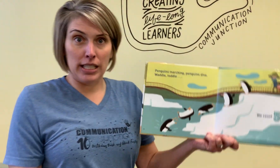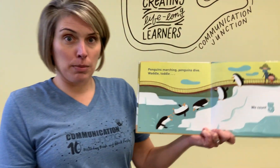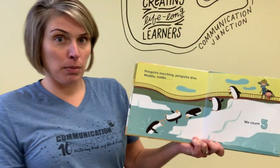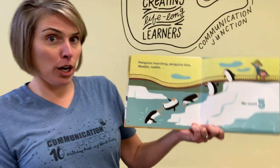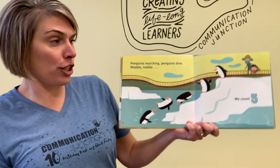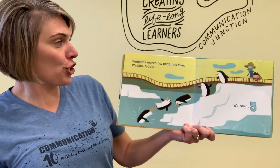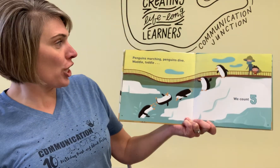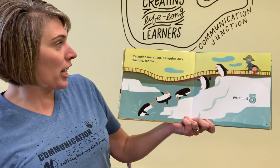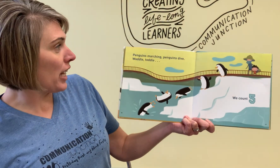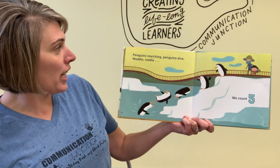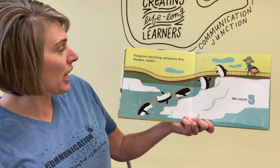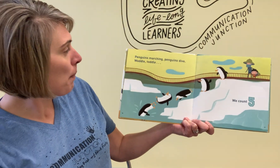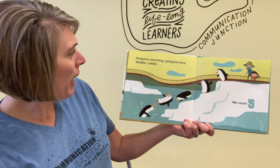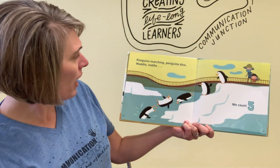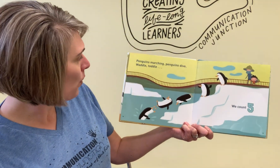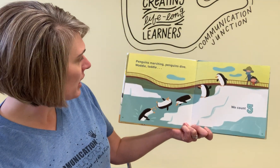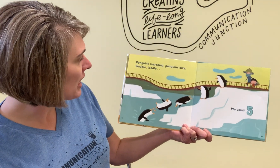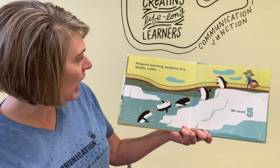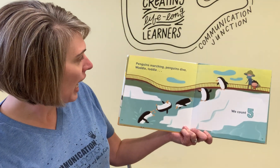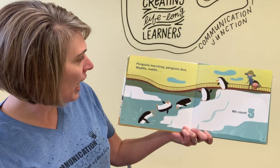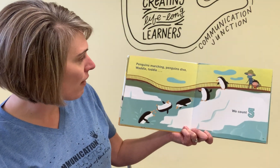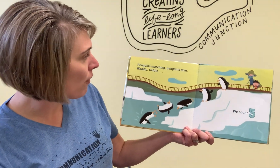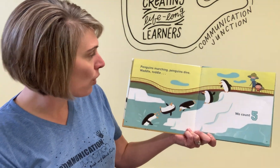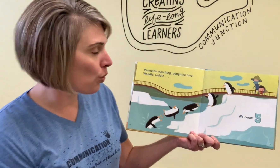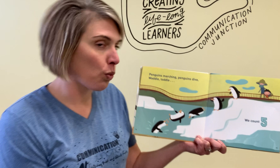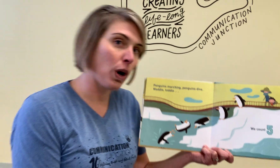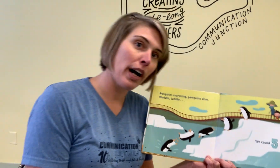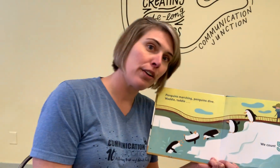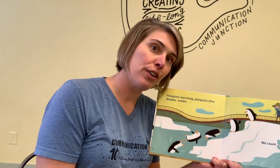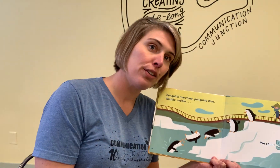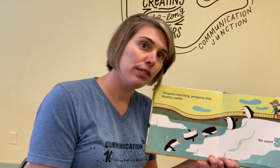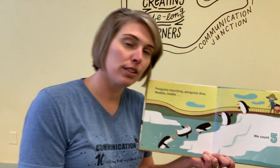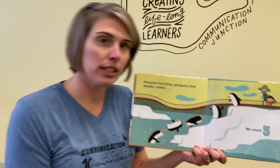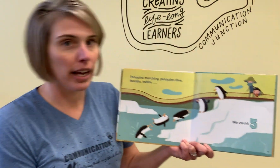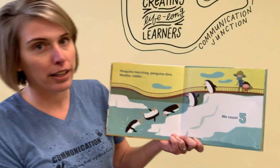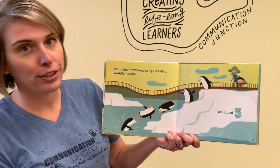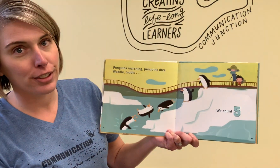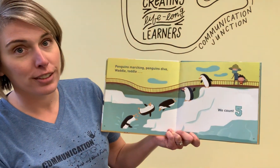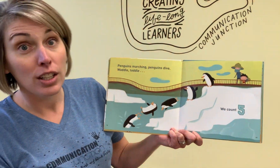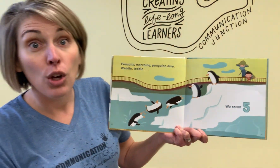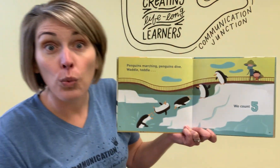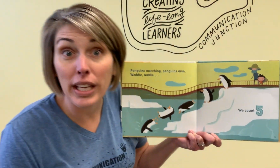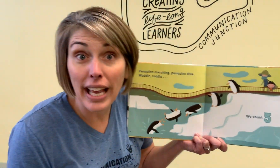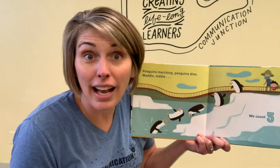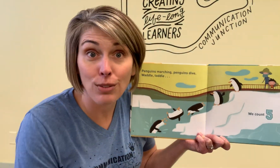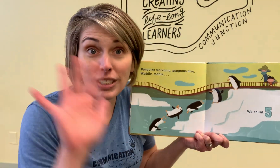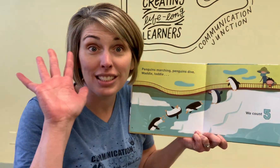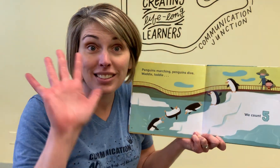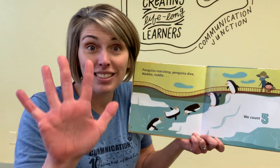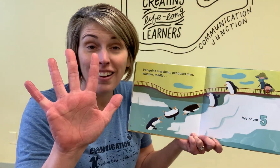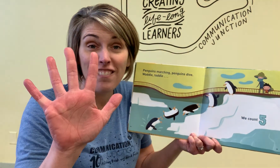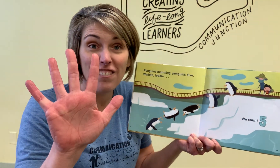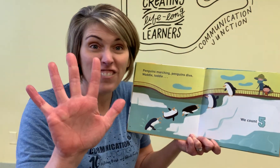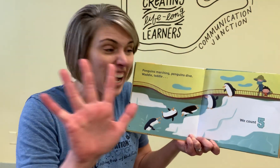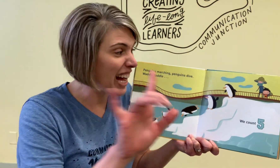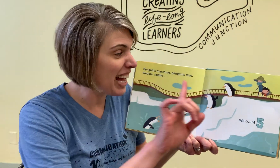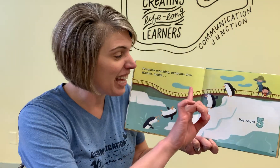Penguins marching, penguins dive, waddle, toddle, we count